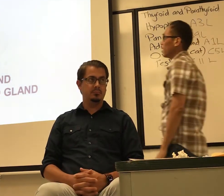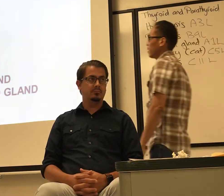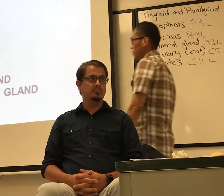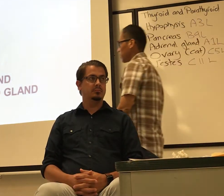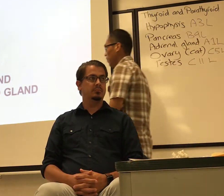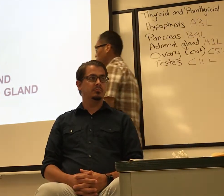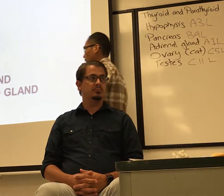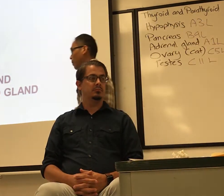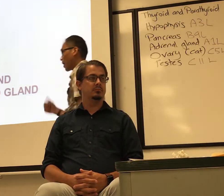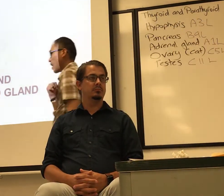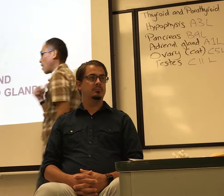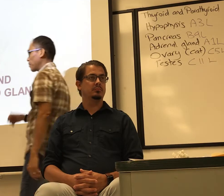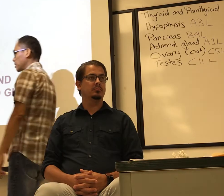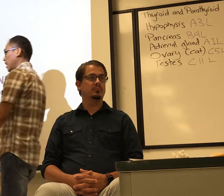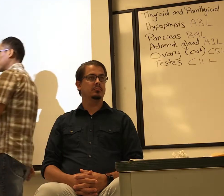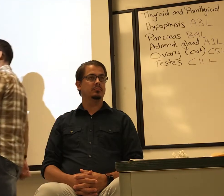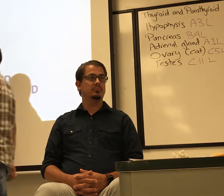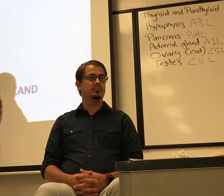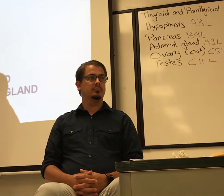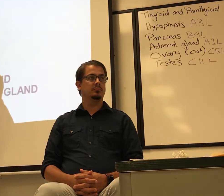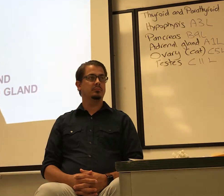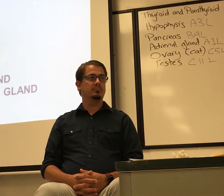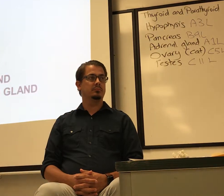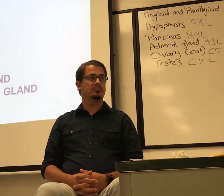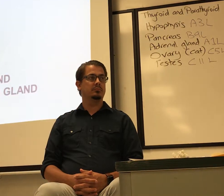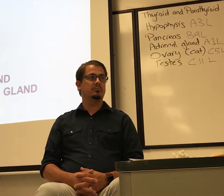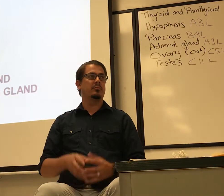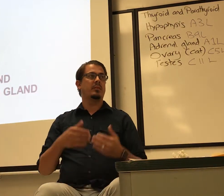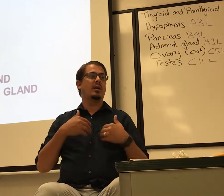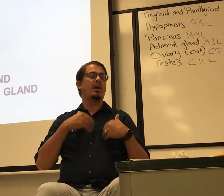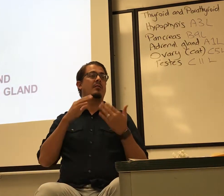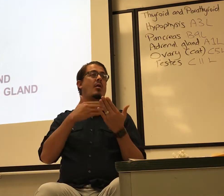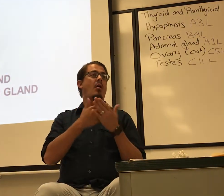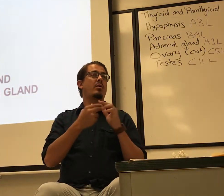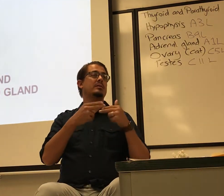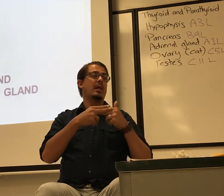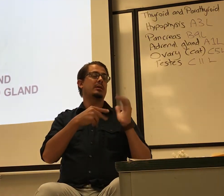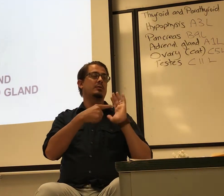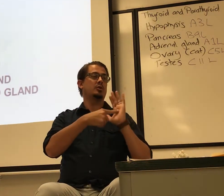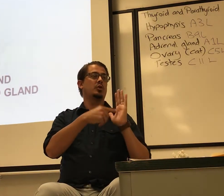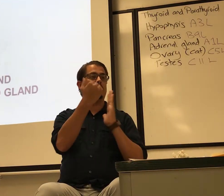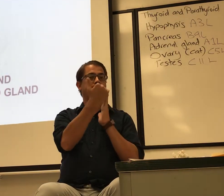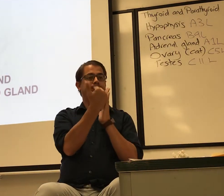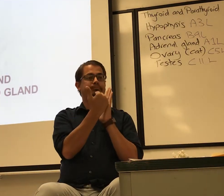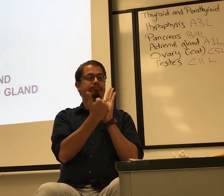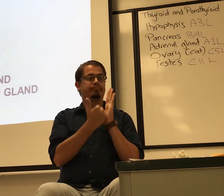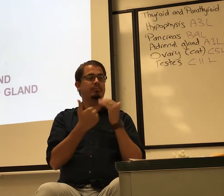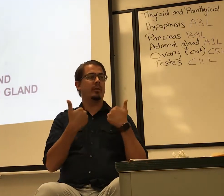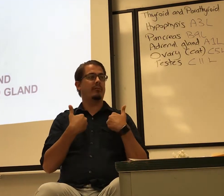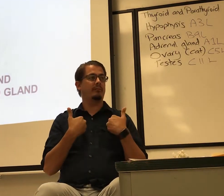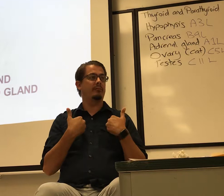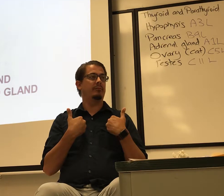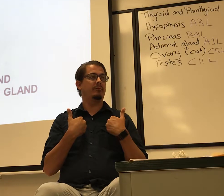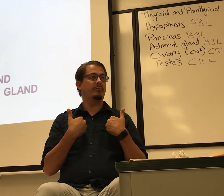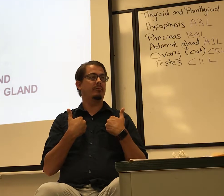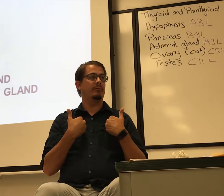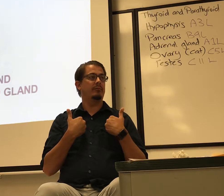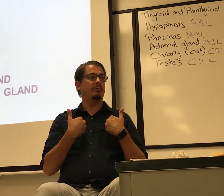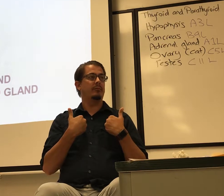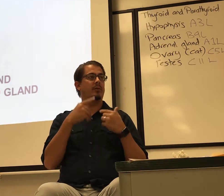Here's the thing. I got all the slides I'm going to go through listed on the board. You have the list of things. And pretty much when I give a quiz, I